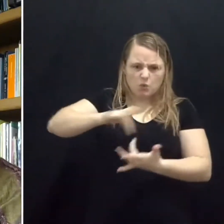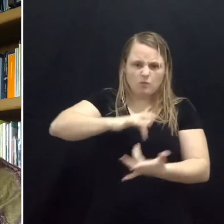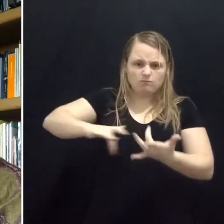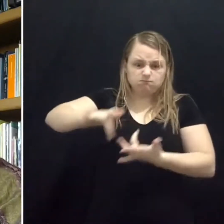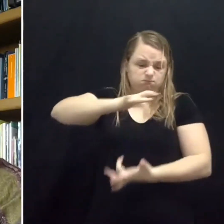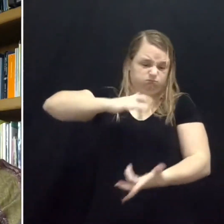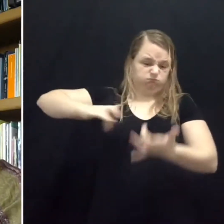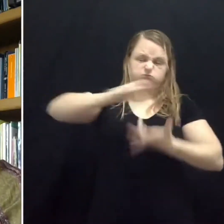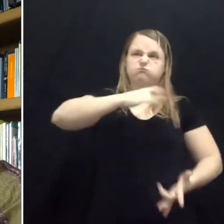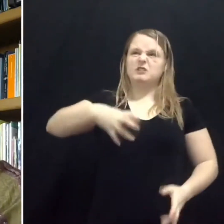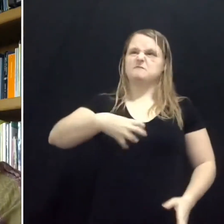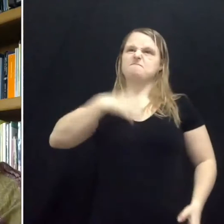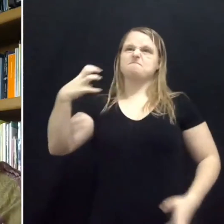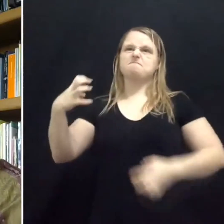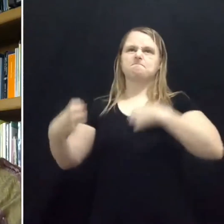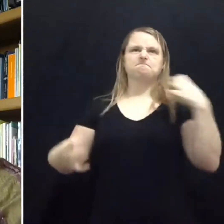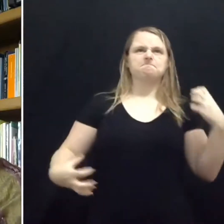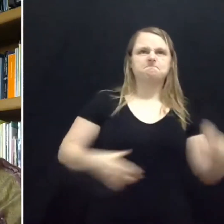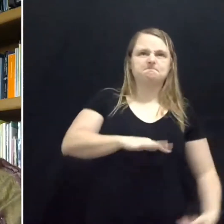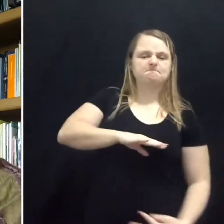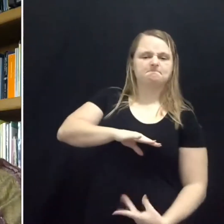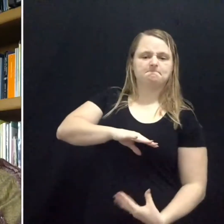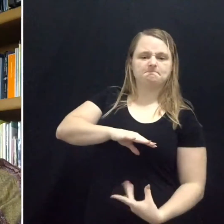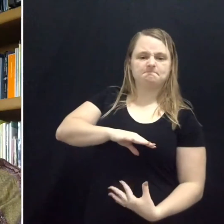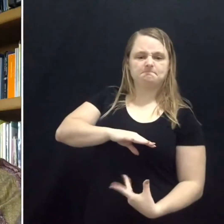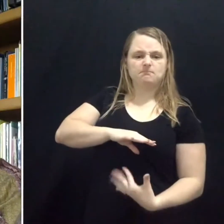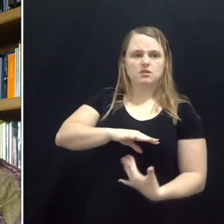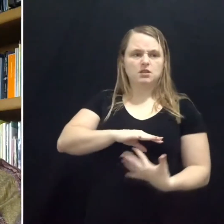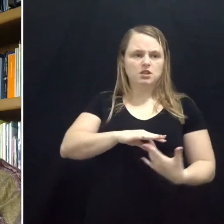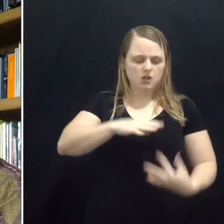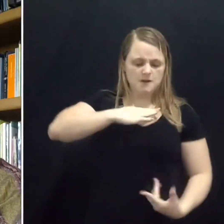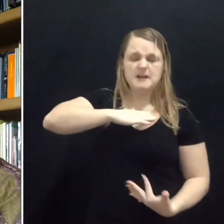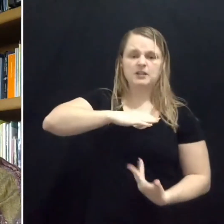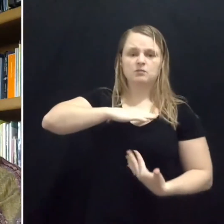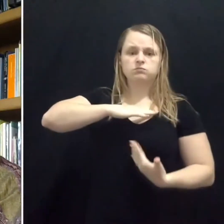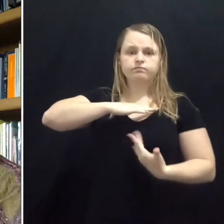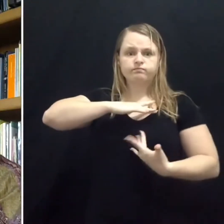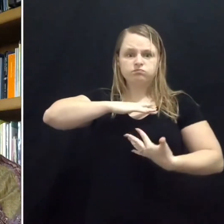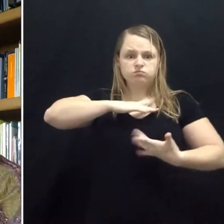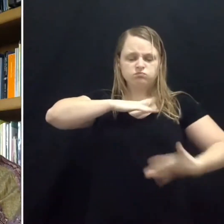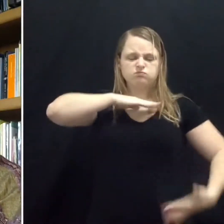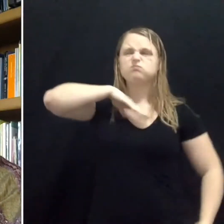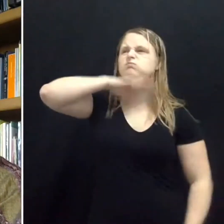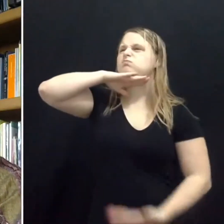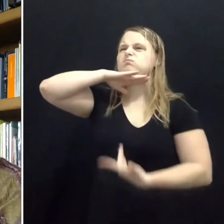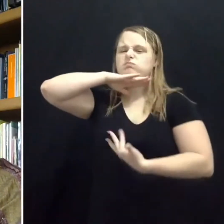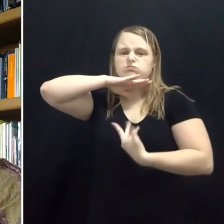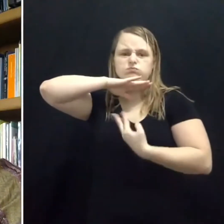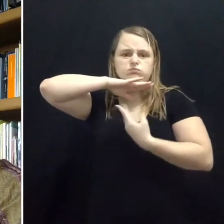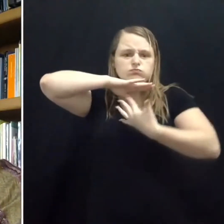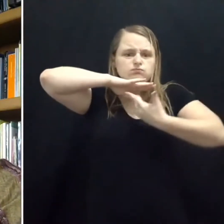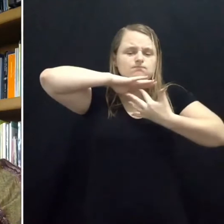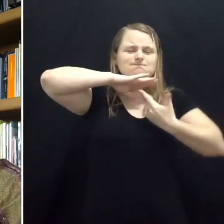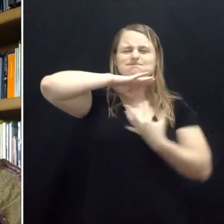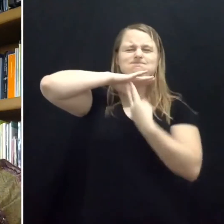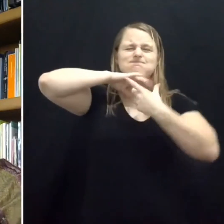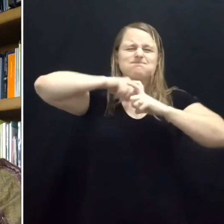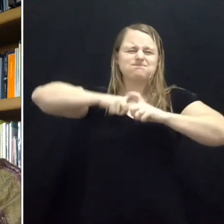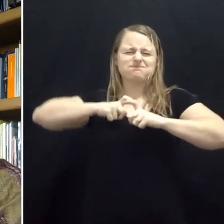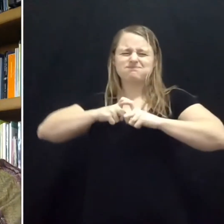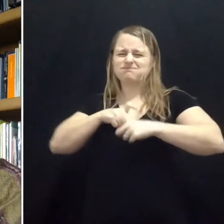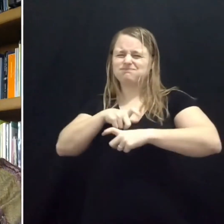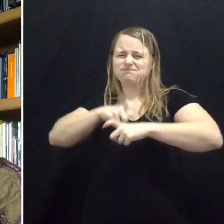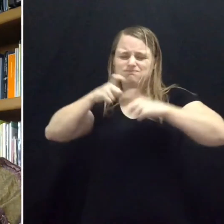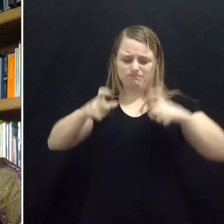a tornado, he spun, and the rage stormed inside, growing bigger and